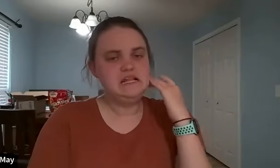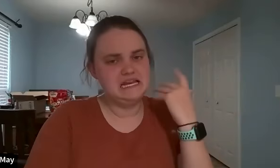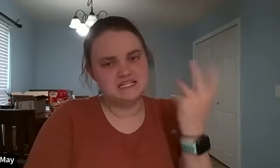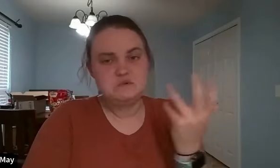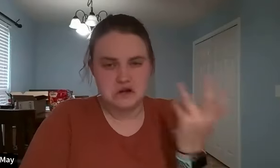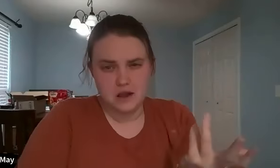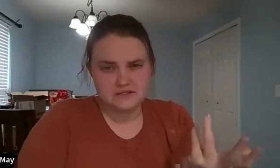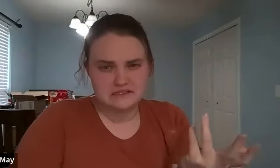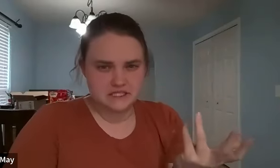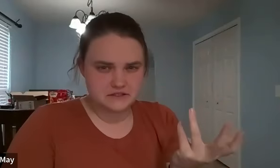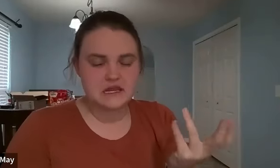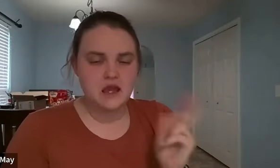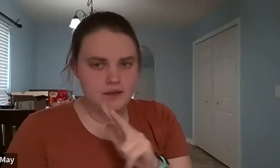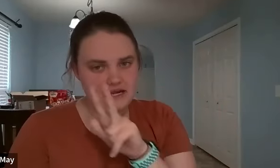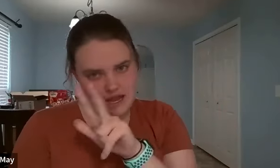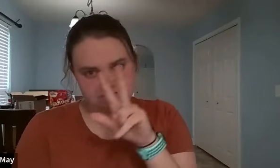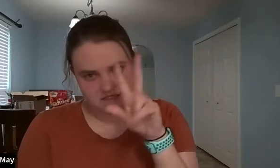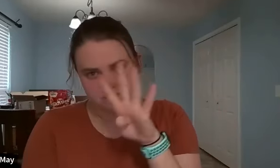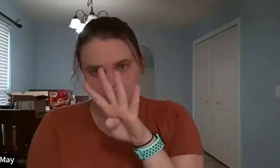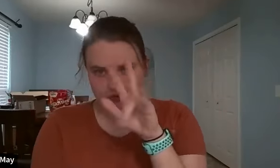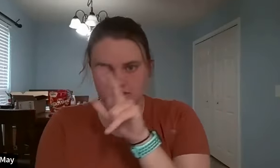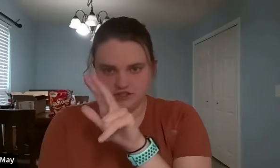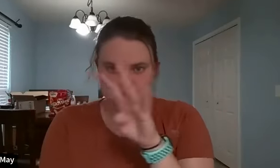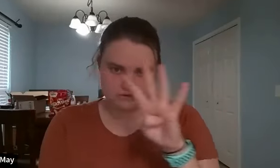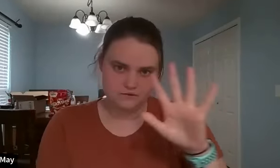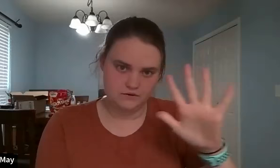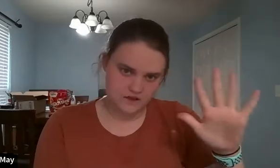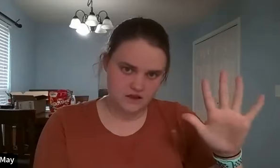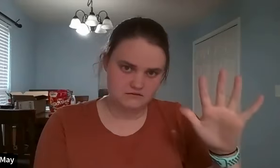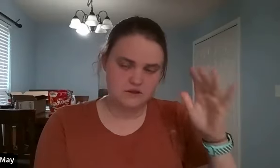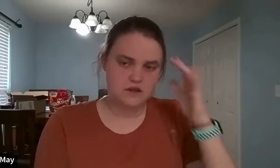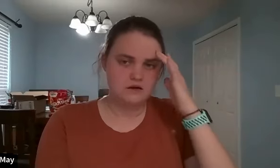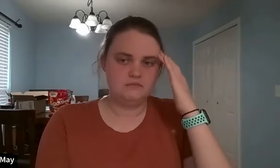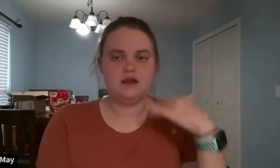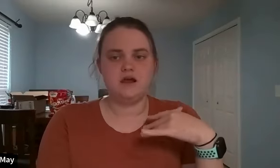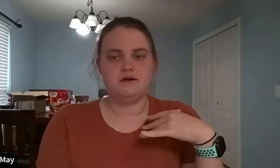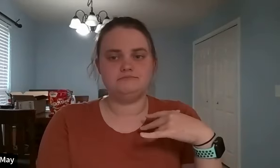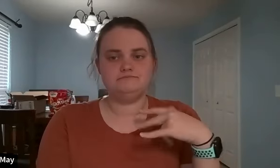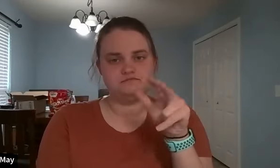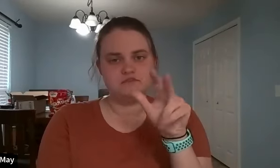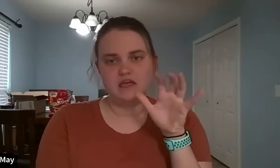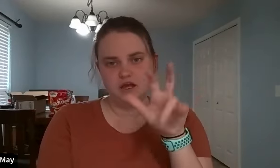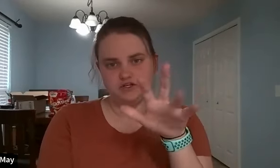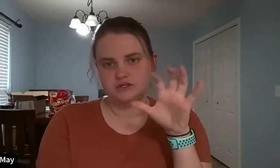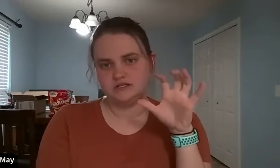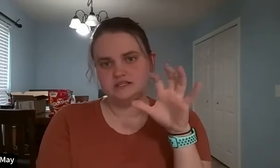And it's more commonly used. I mean, I have seen people who will just do 3, 4, 5, but that 100 does